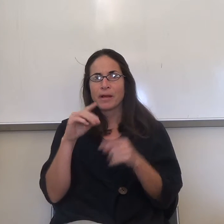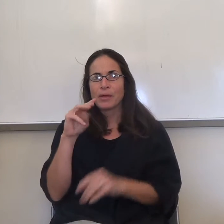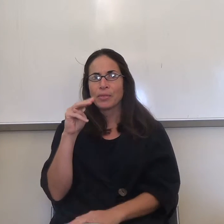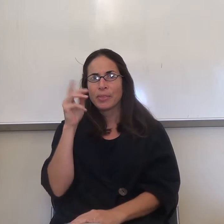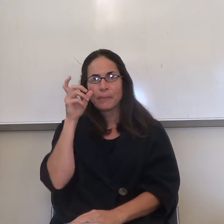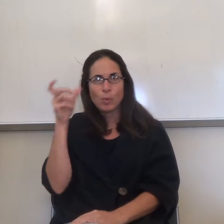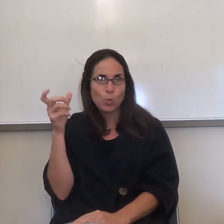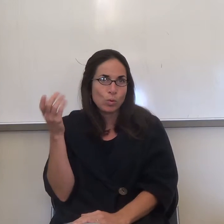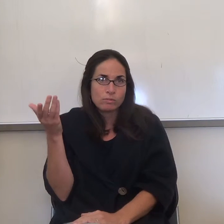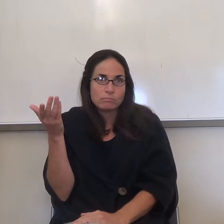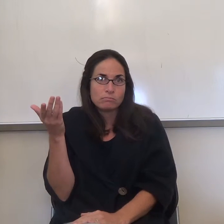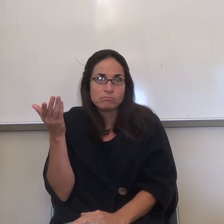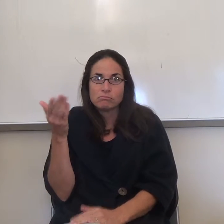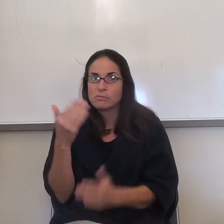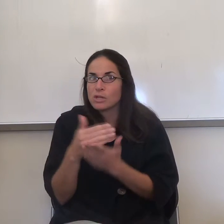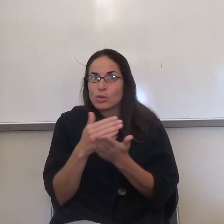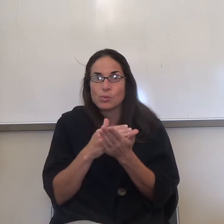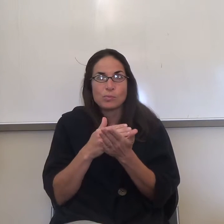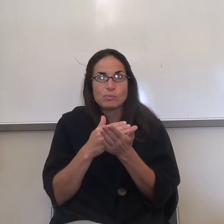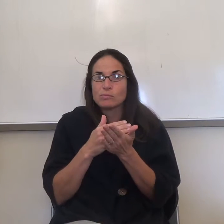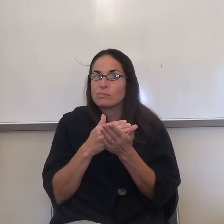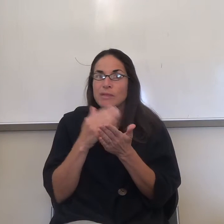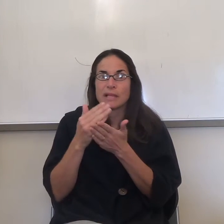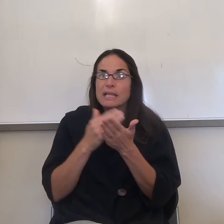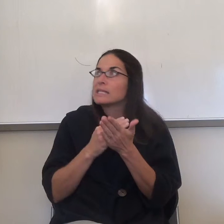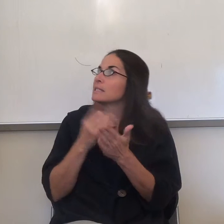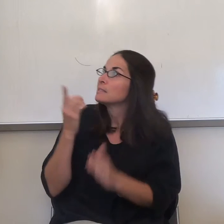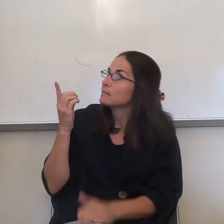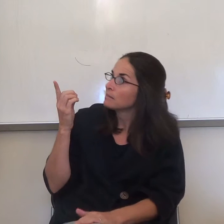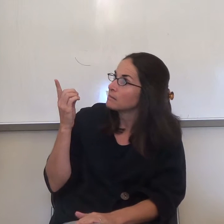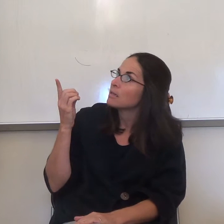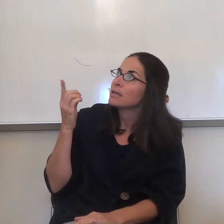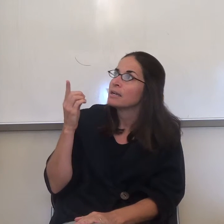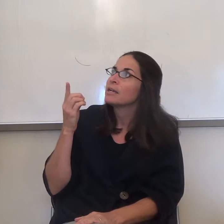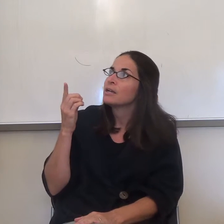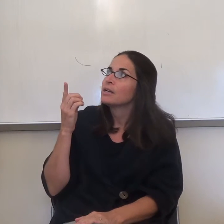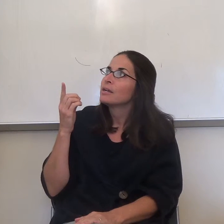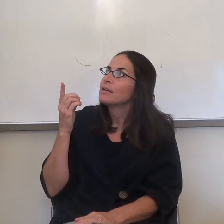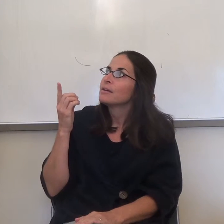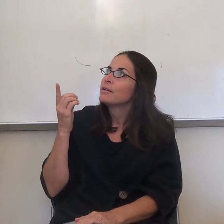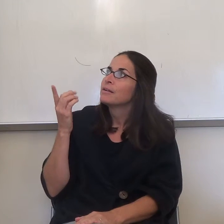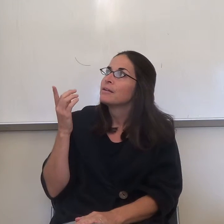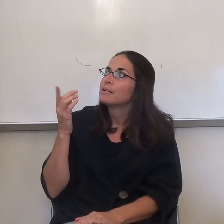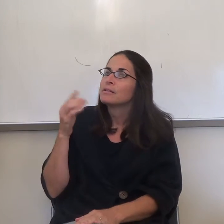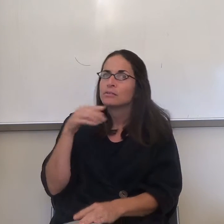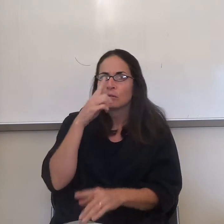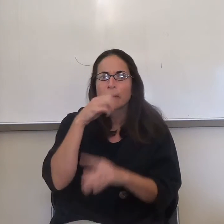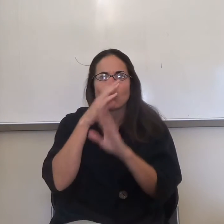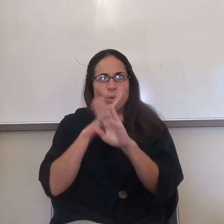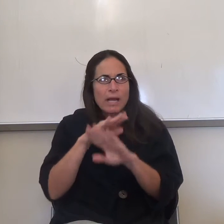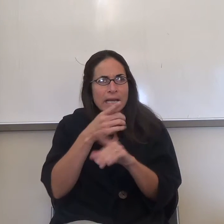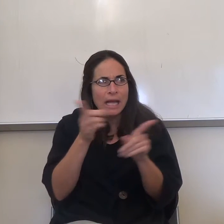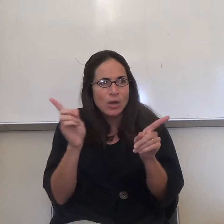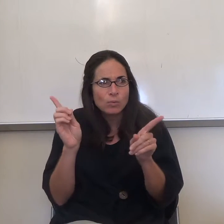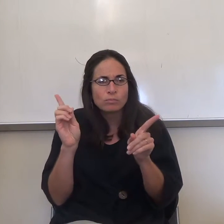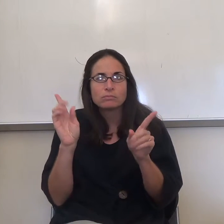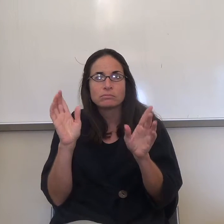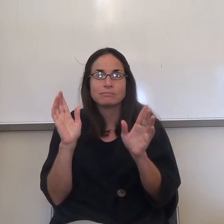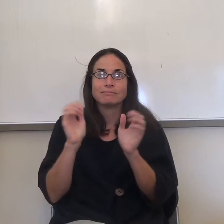you look at that list, and actually there are a couple of other things on that list. Shh. They're both